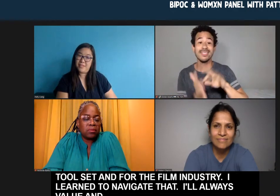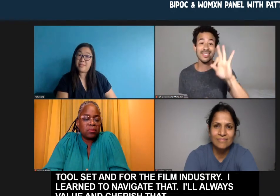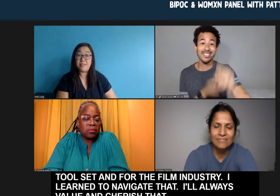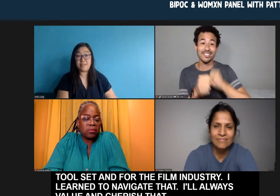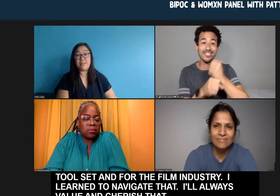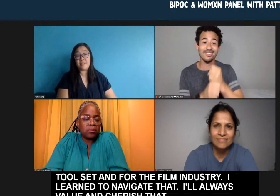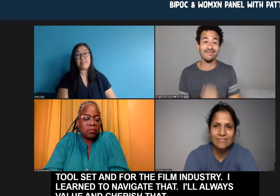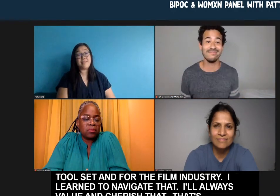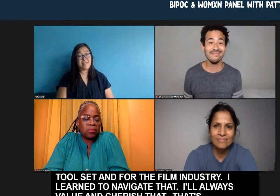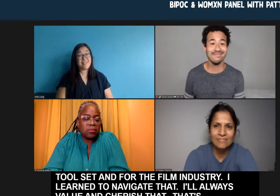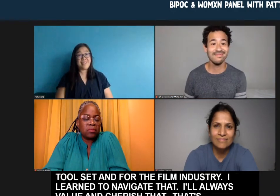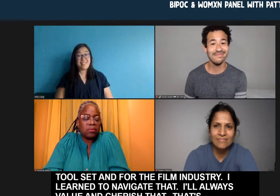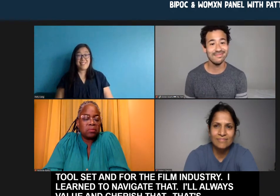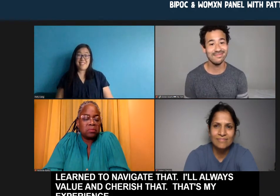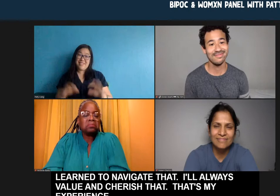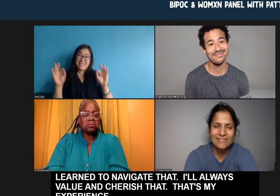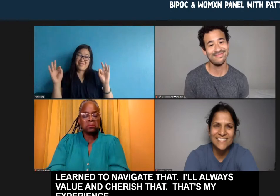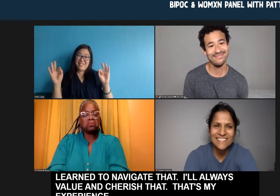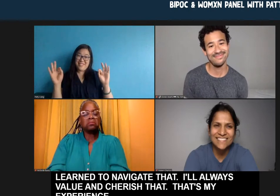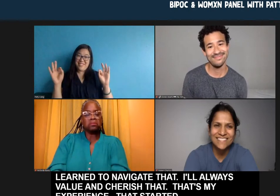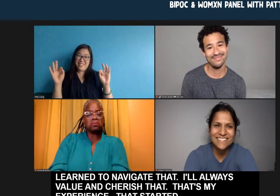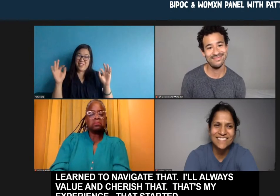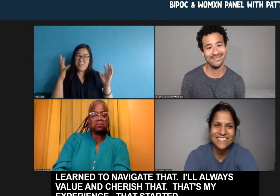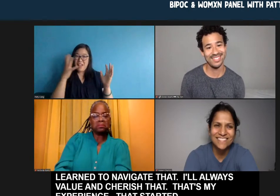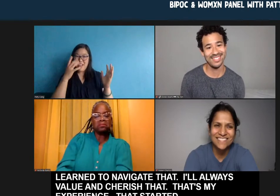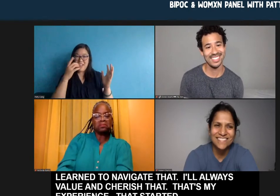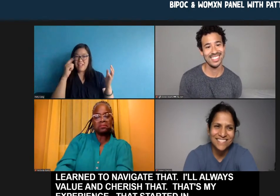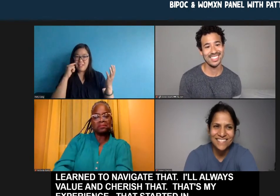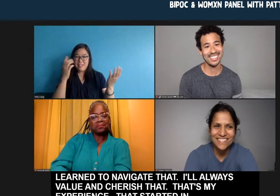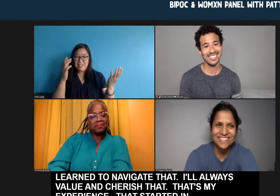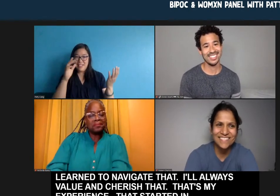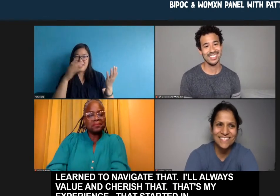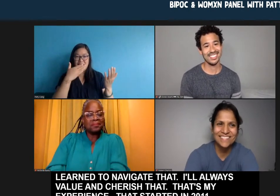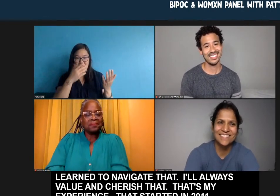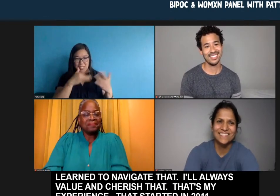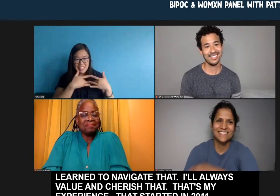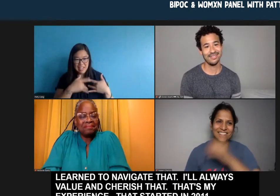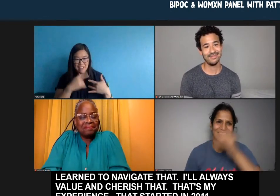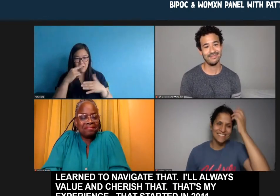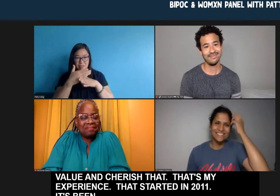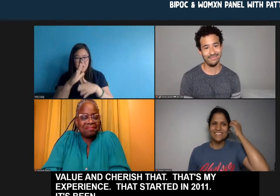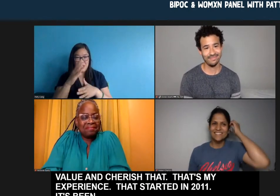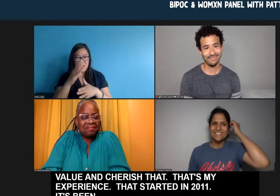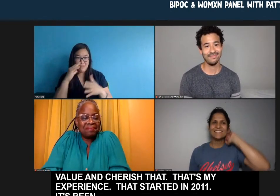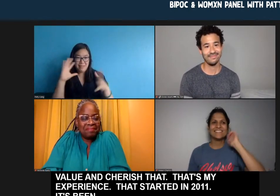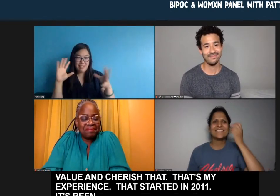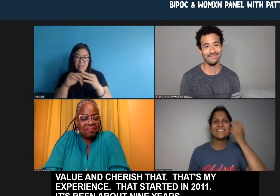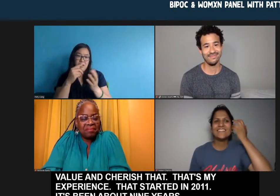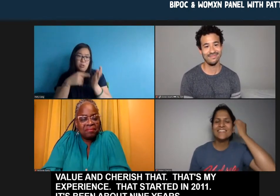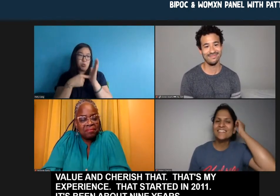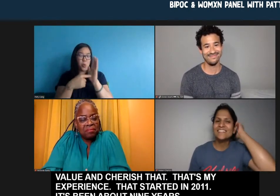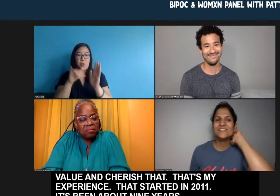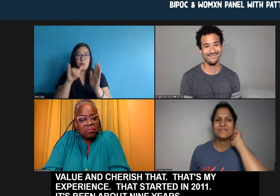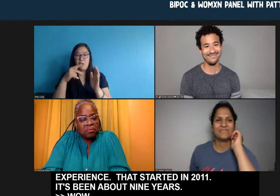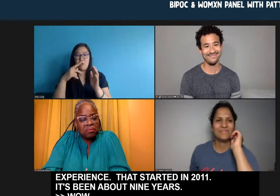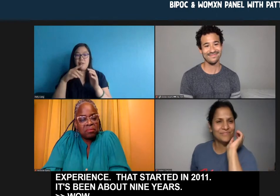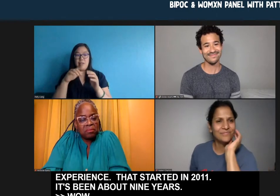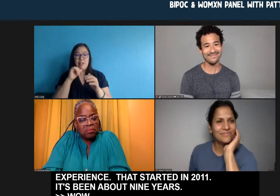2011. So it's been 9 years. It's been about 9 years. Wow. That's beautiful. Thank you, Diggy Hearts, for that. And again,